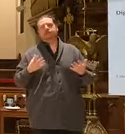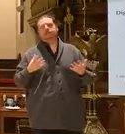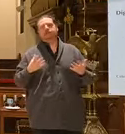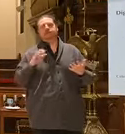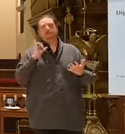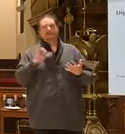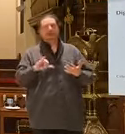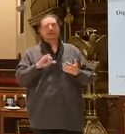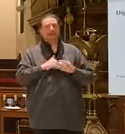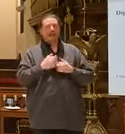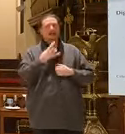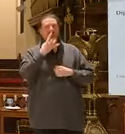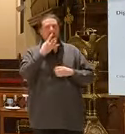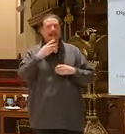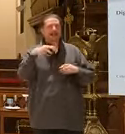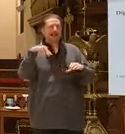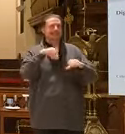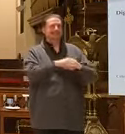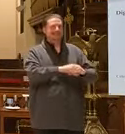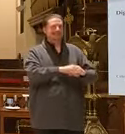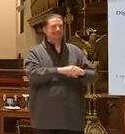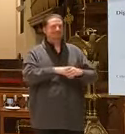That's how the light gets in.